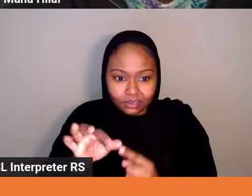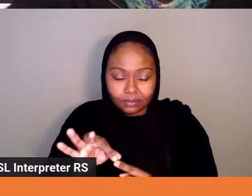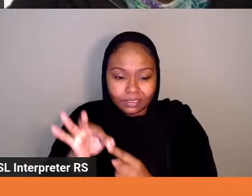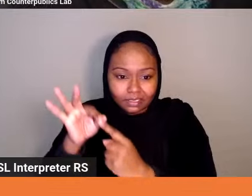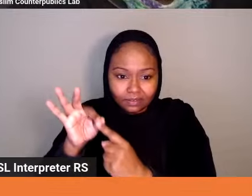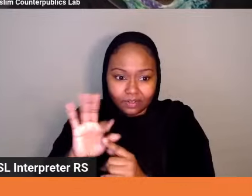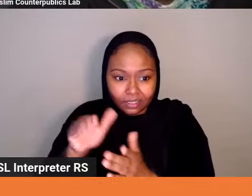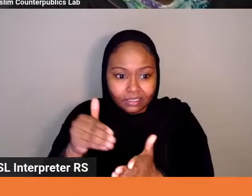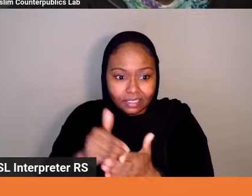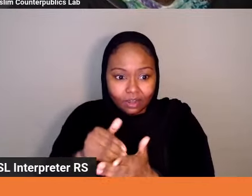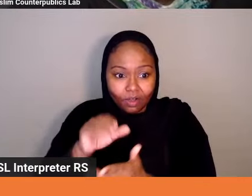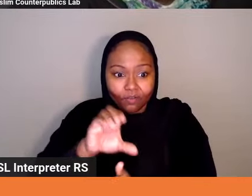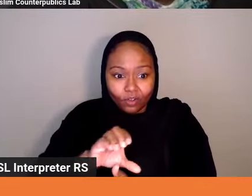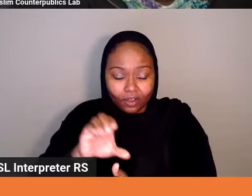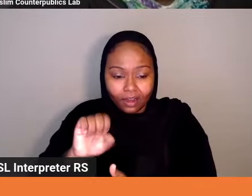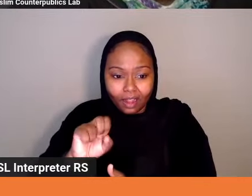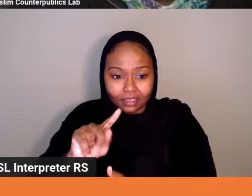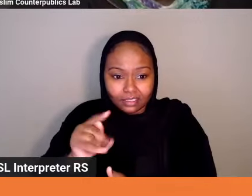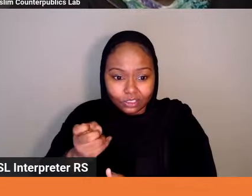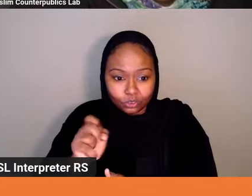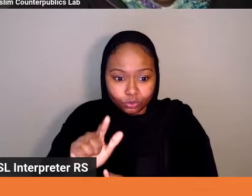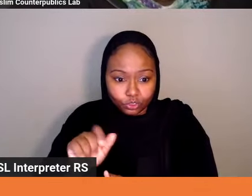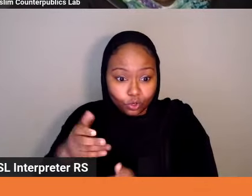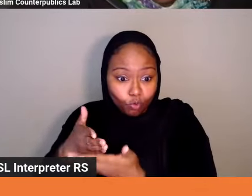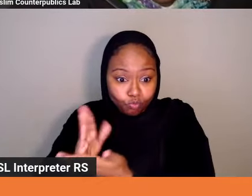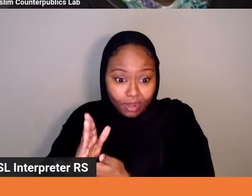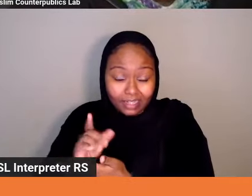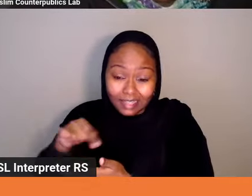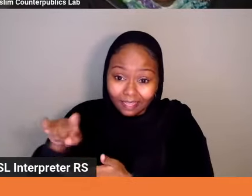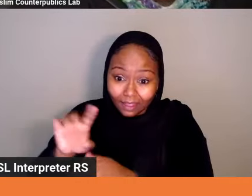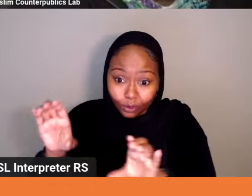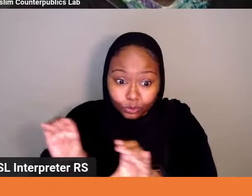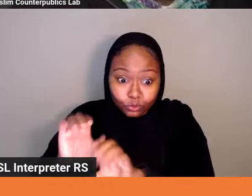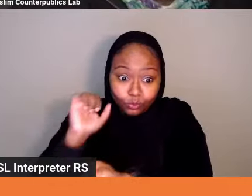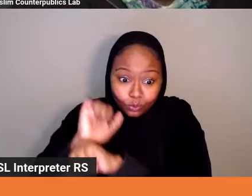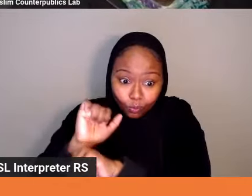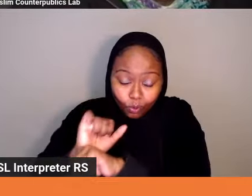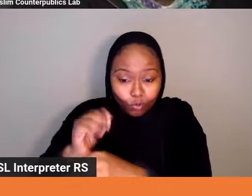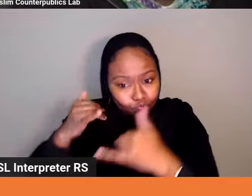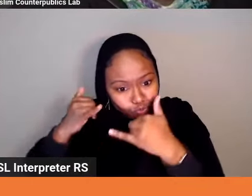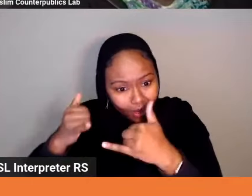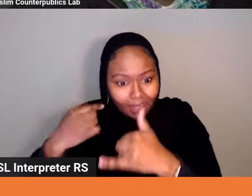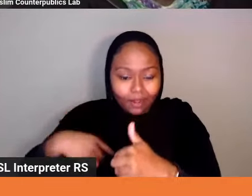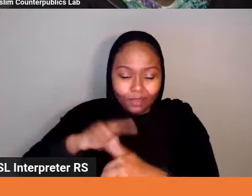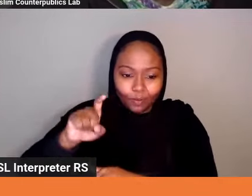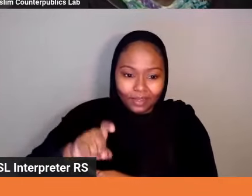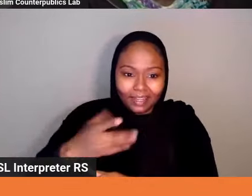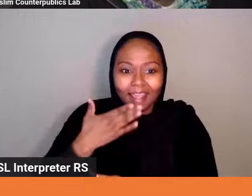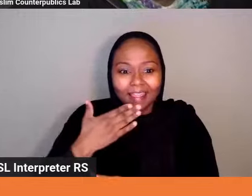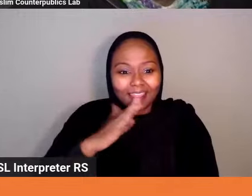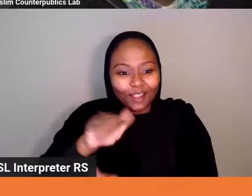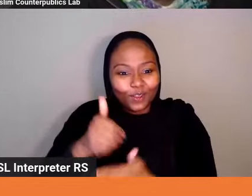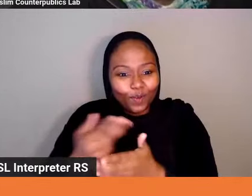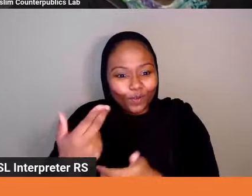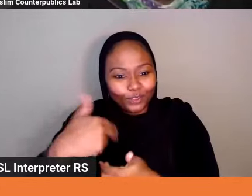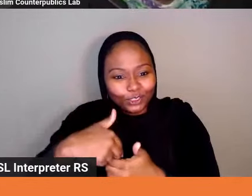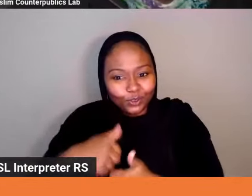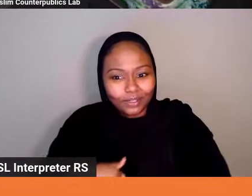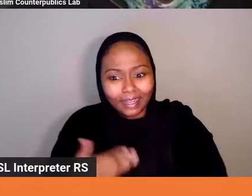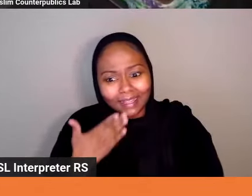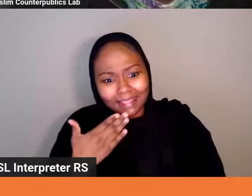Ad-Damir, because they're doing the critical and crucial work that we need right now at this moment. Thank you all so much for joining us. Thanks.